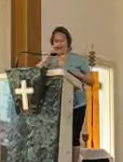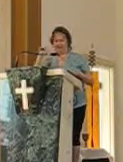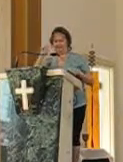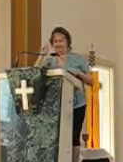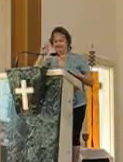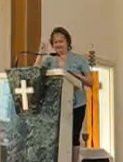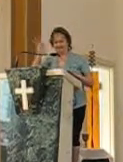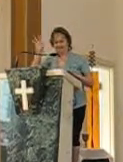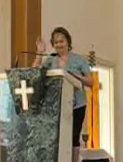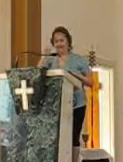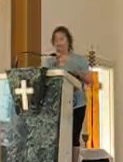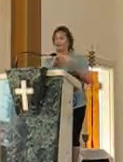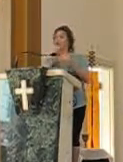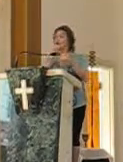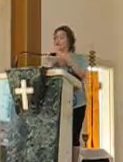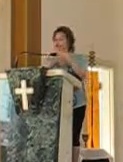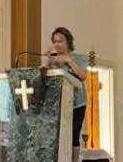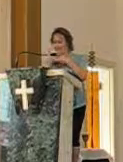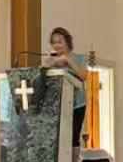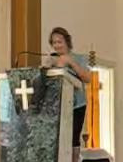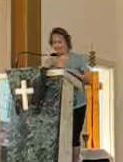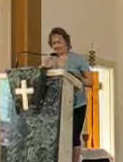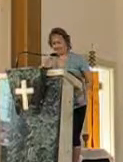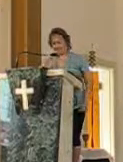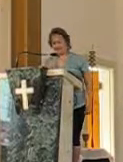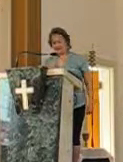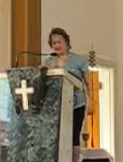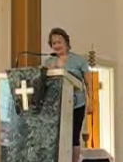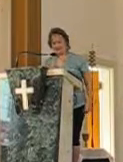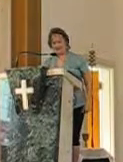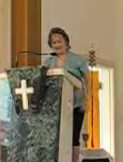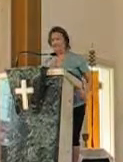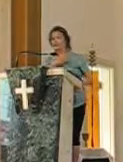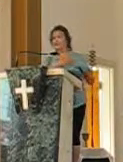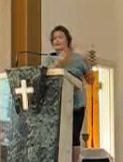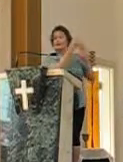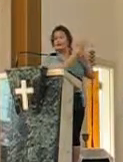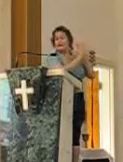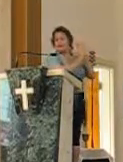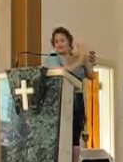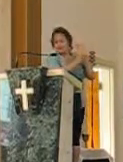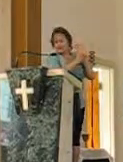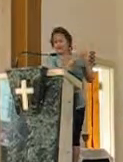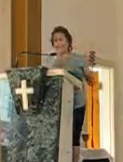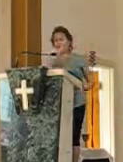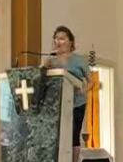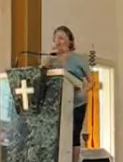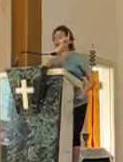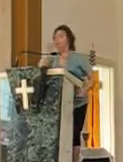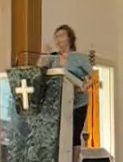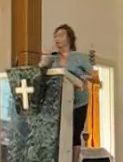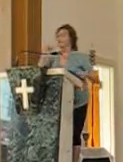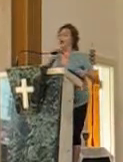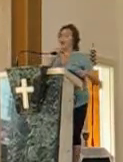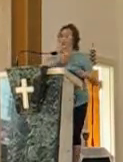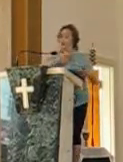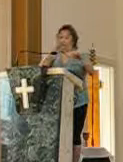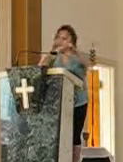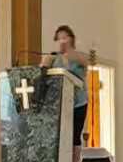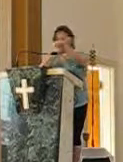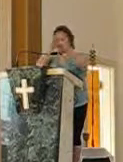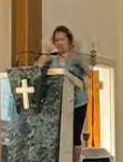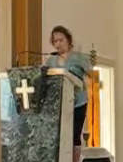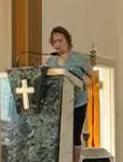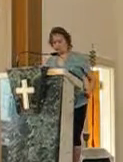blood and self will come to me. Praise God. The Lord